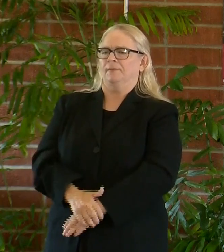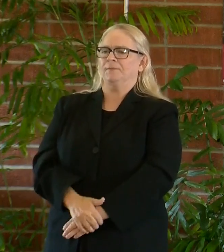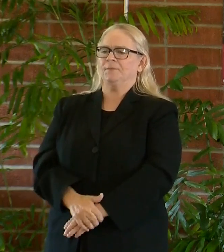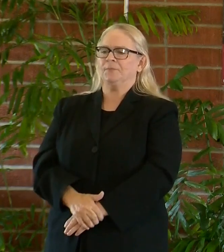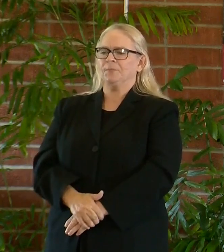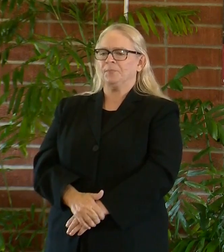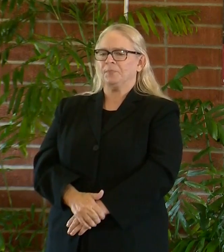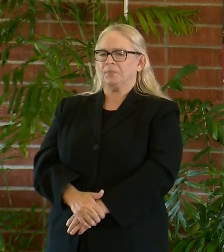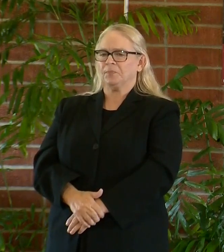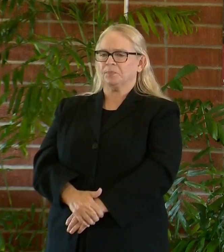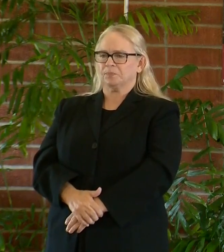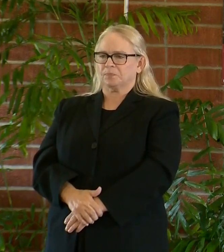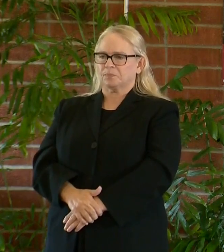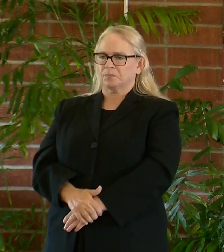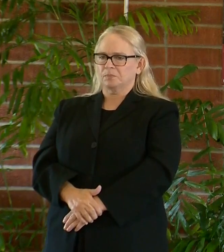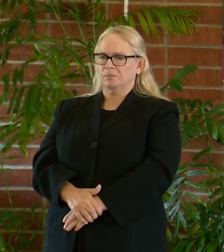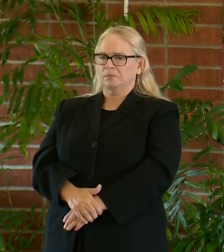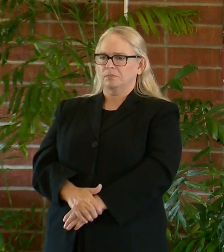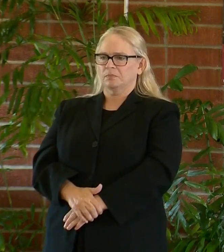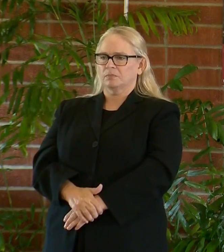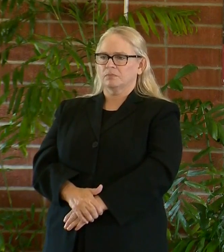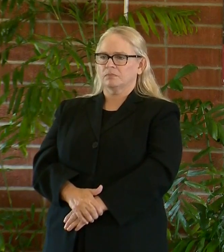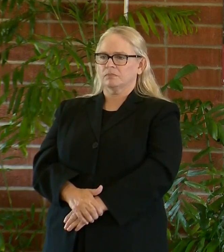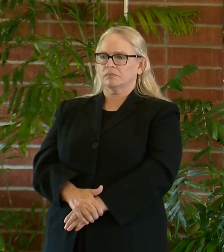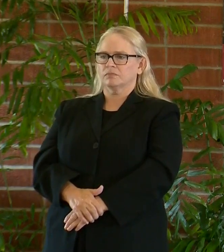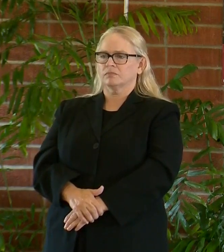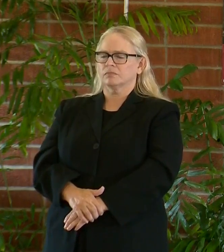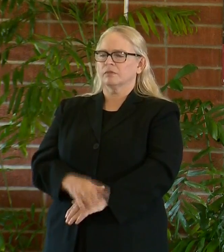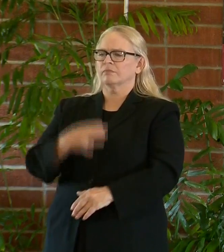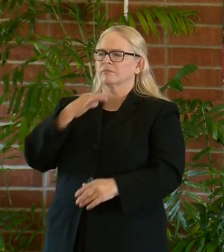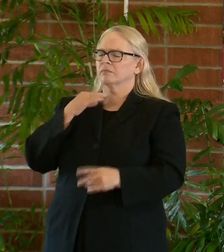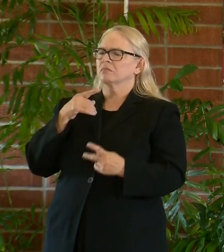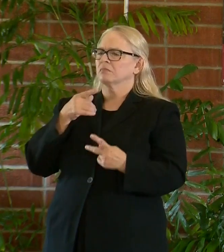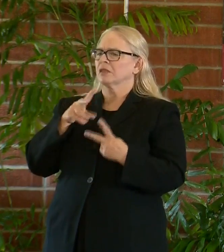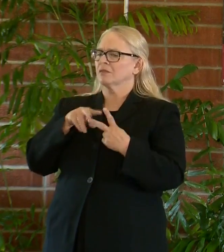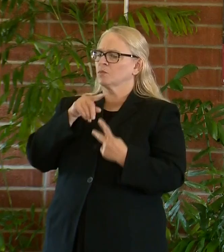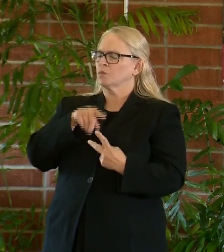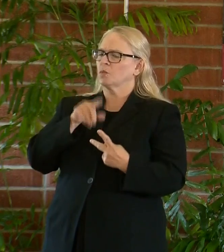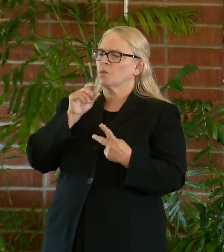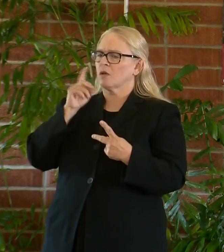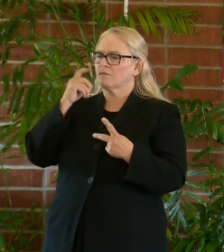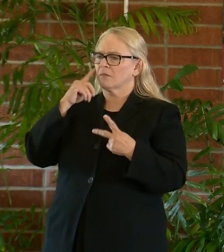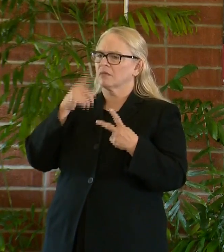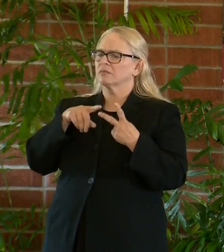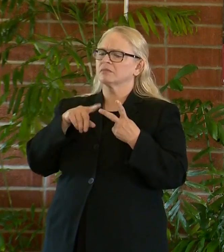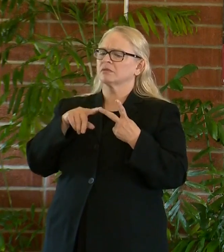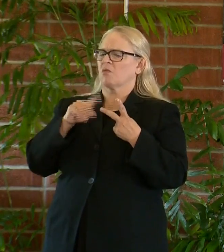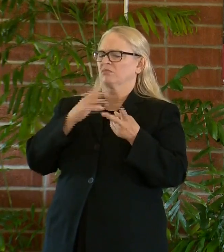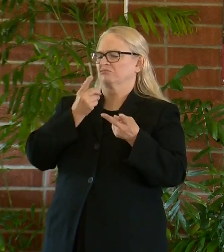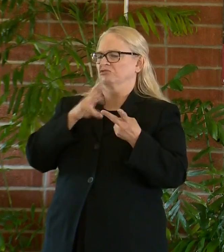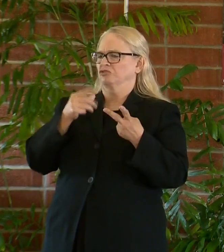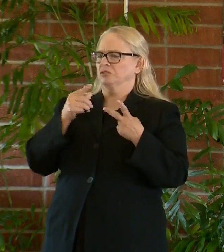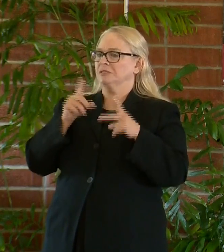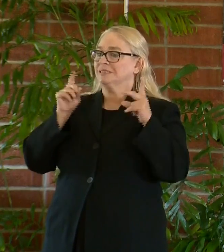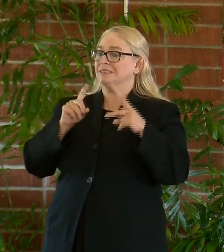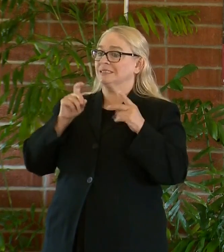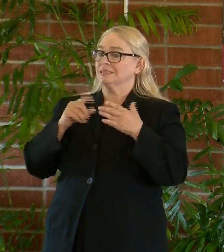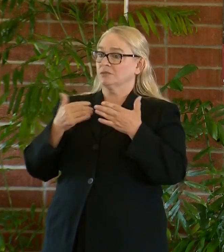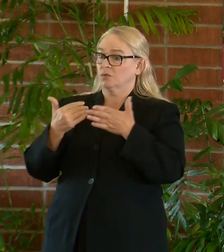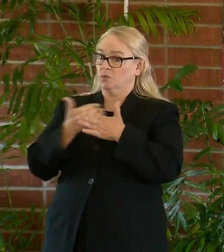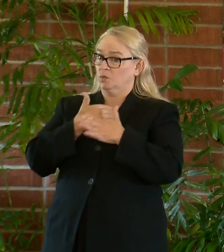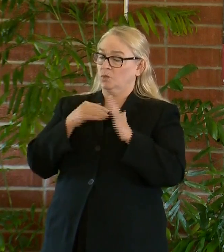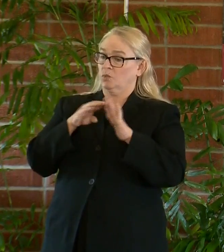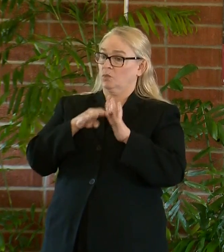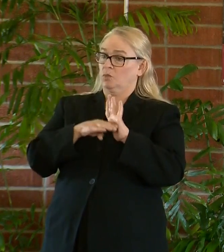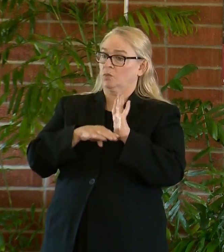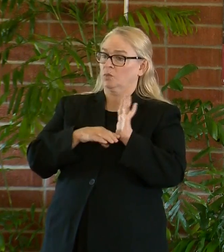Gali or Dr. Chavez. Want to go back to the updated testing standards. One, have those new guidelines made meaningful changes in who